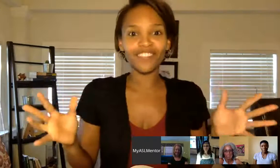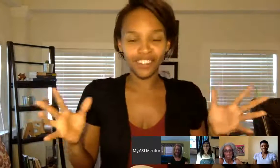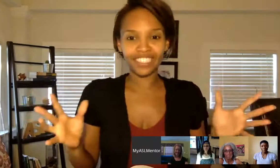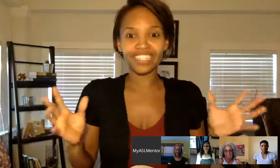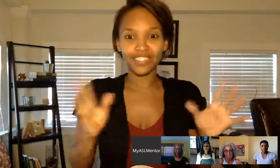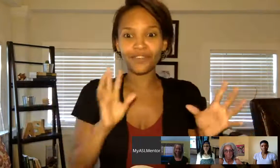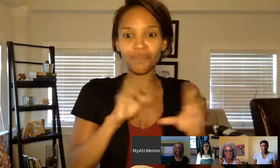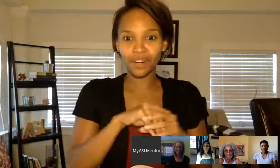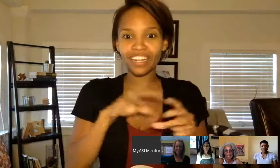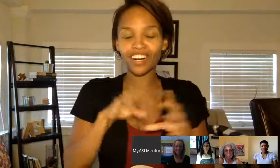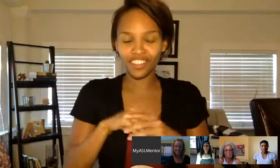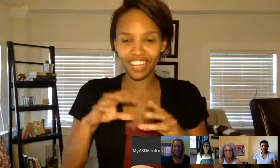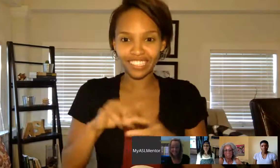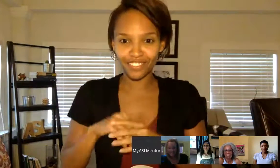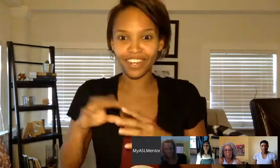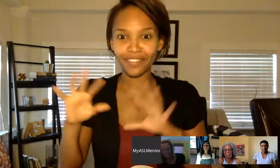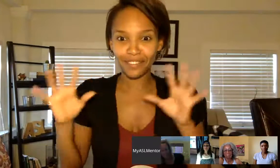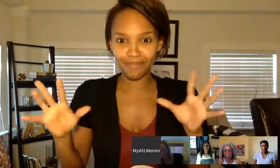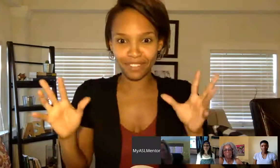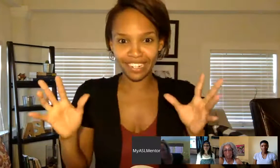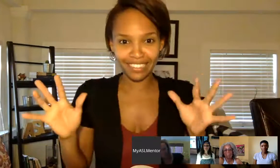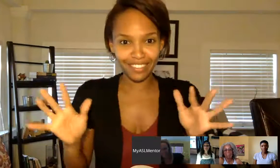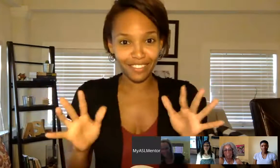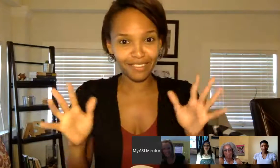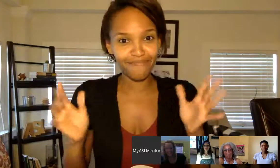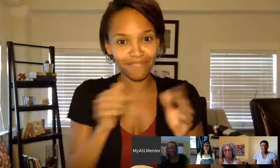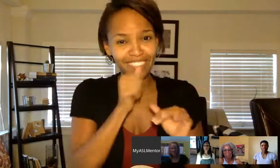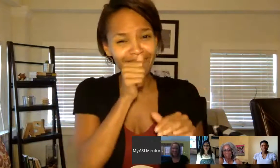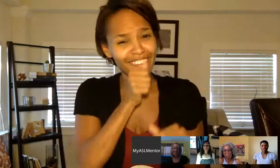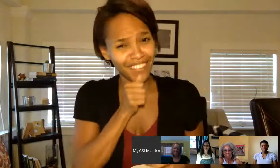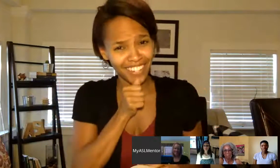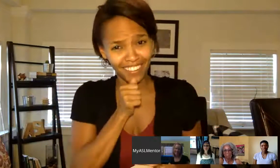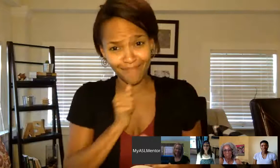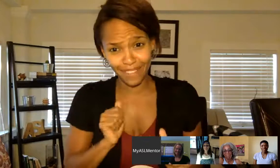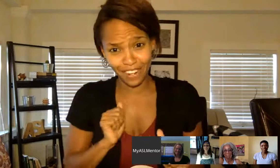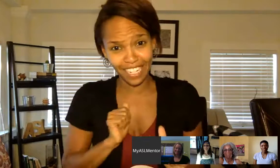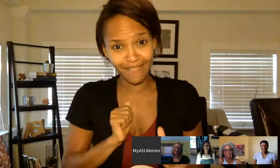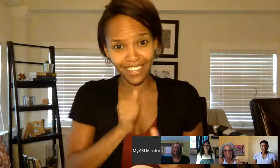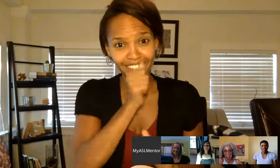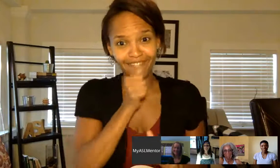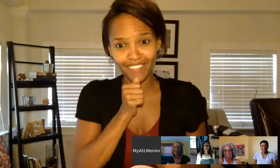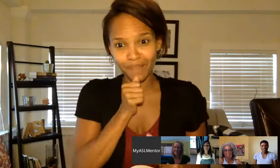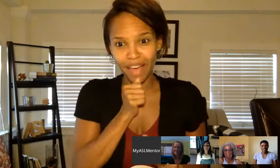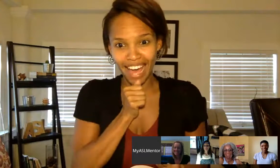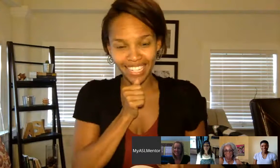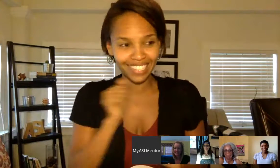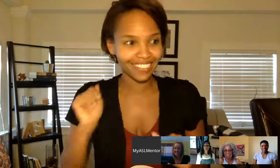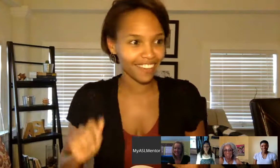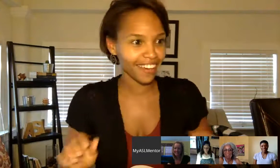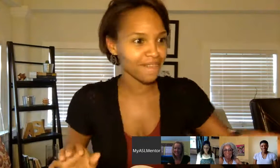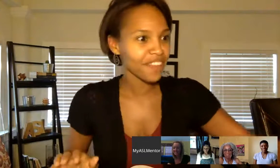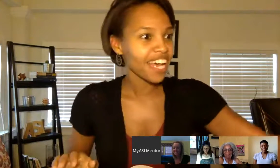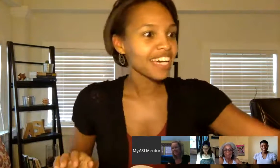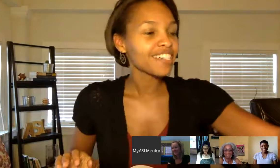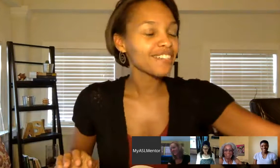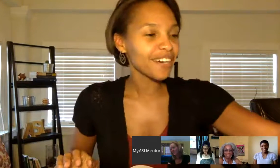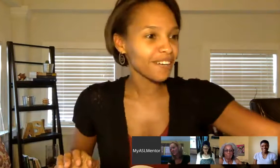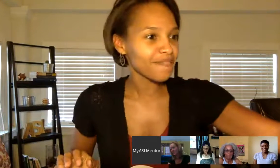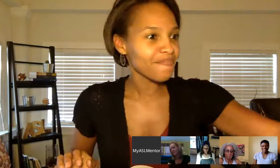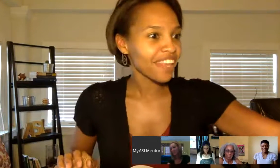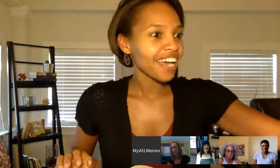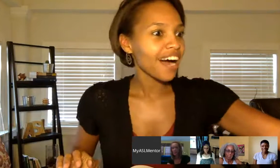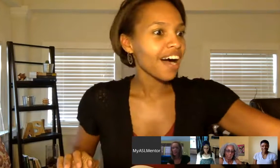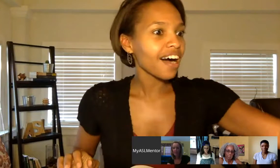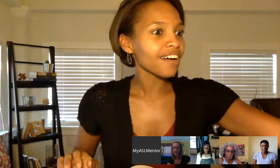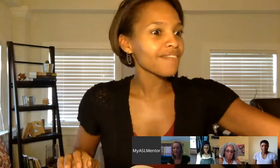how difficult it is incorporating all the things I'm trying to incorporate. So just sometimes you have to give me a little bit of a pass. Okay.